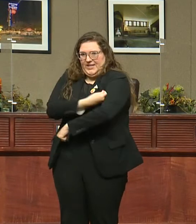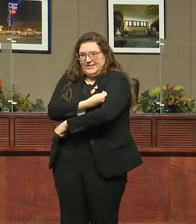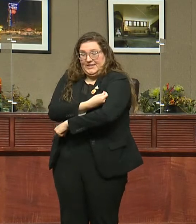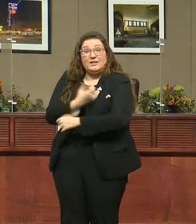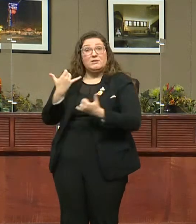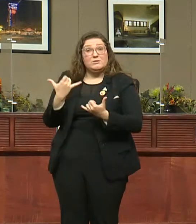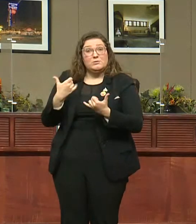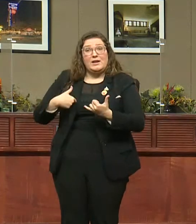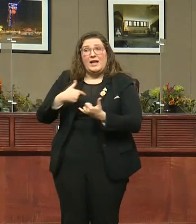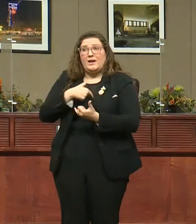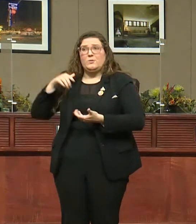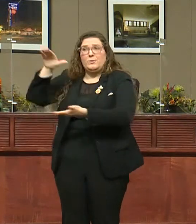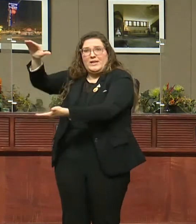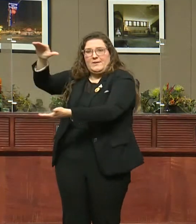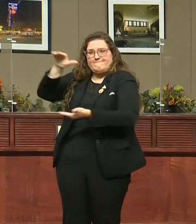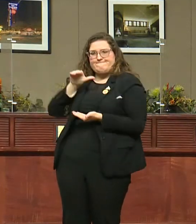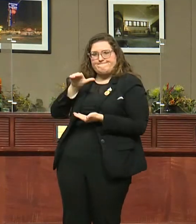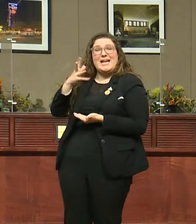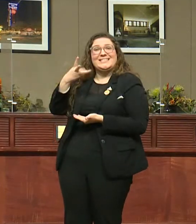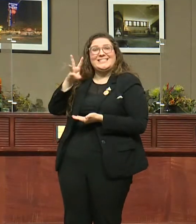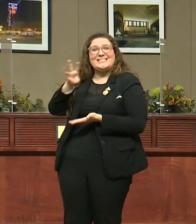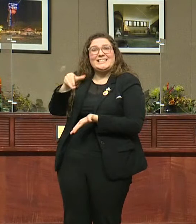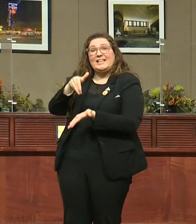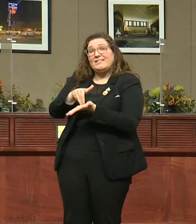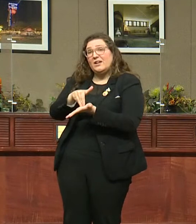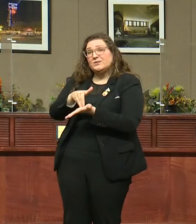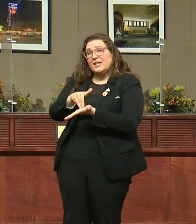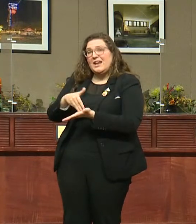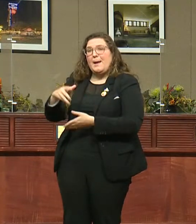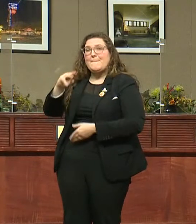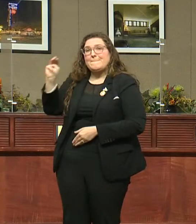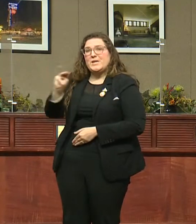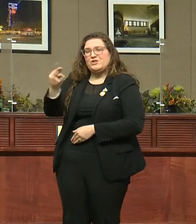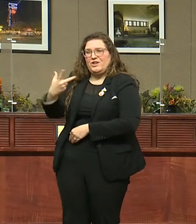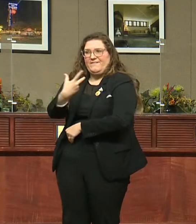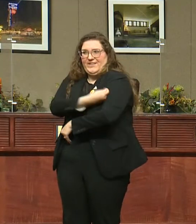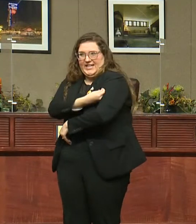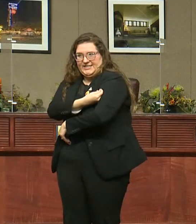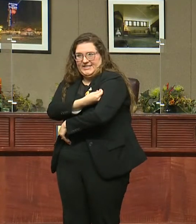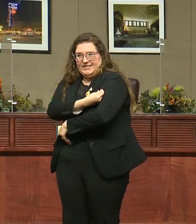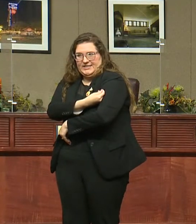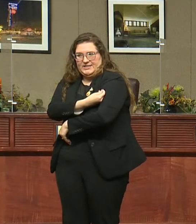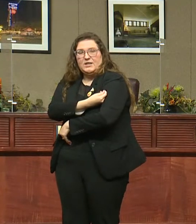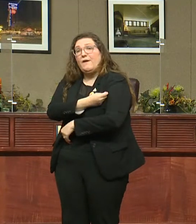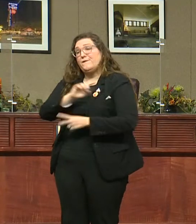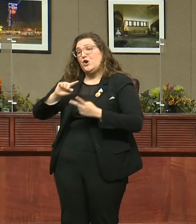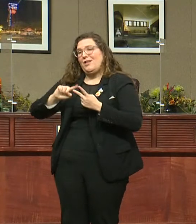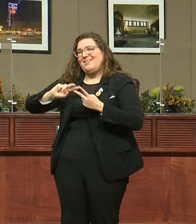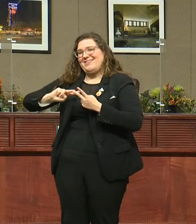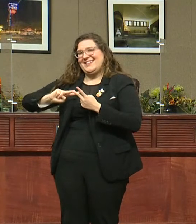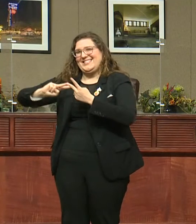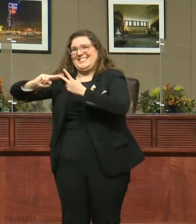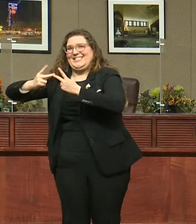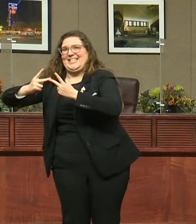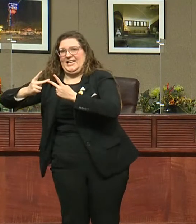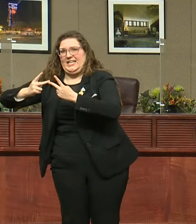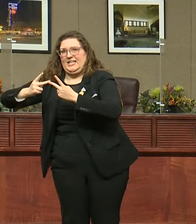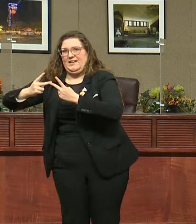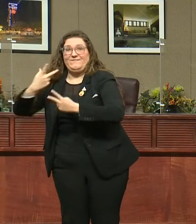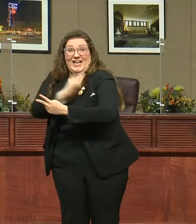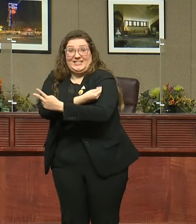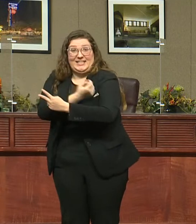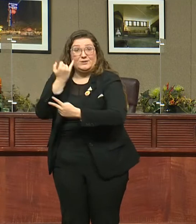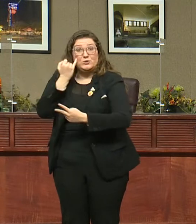16,000 Moderna vaccine dosage for the second dosage of the first 16,000 that we got. So if you